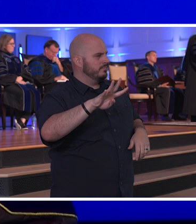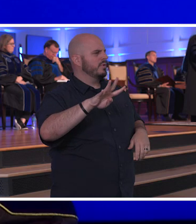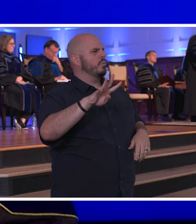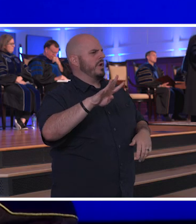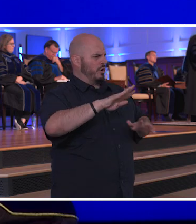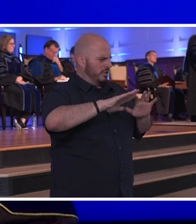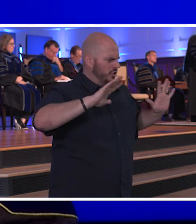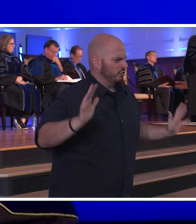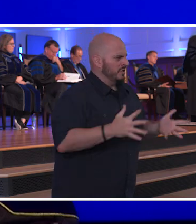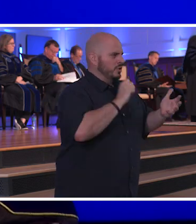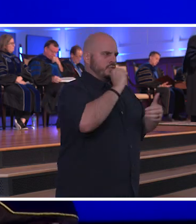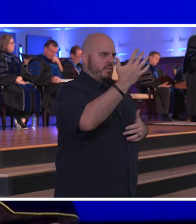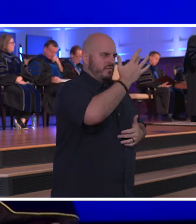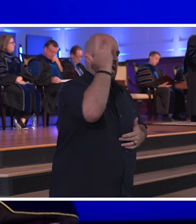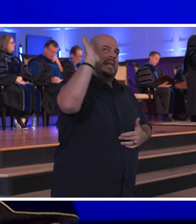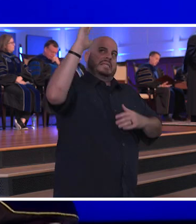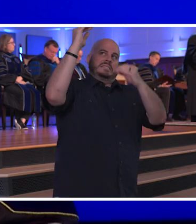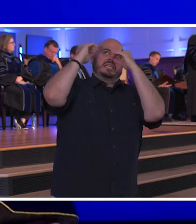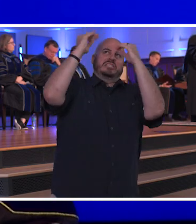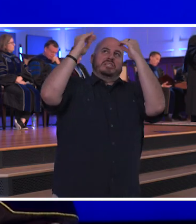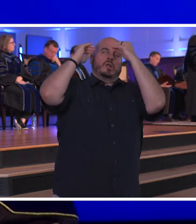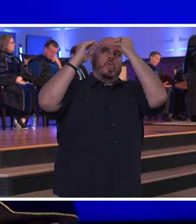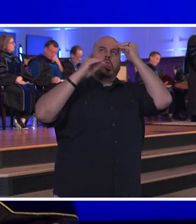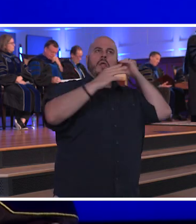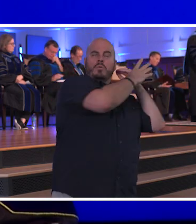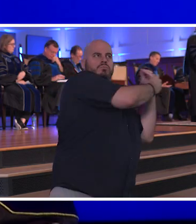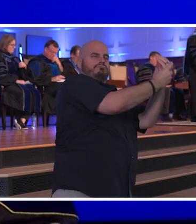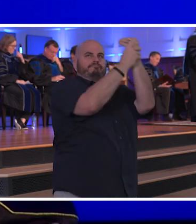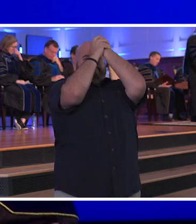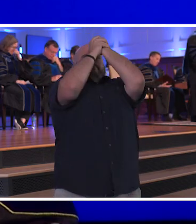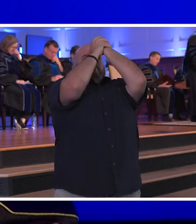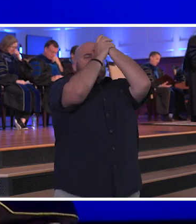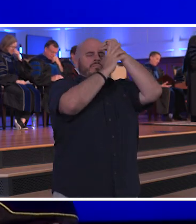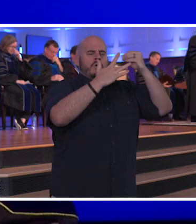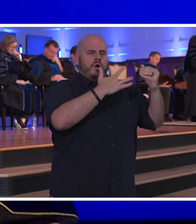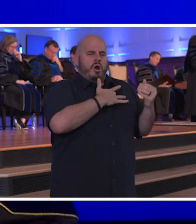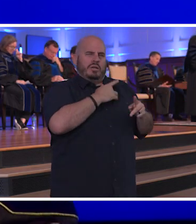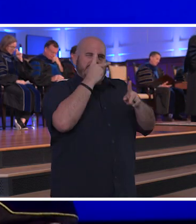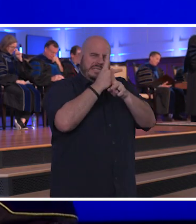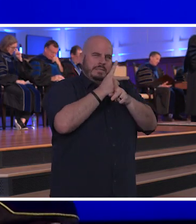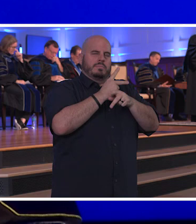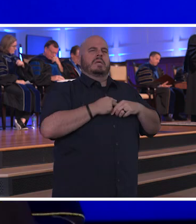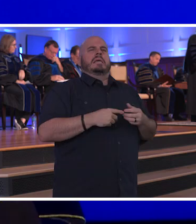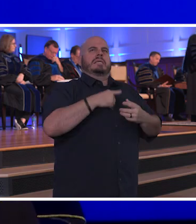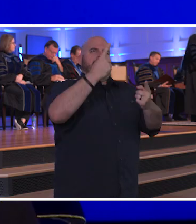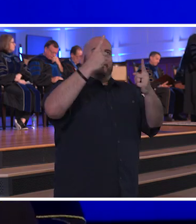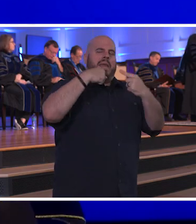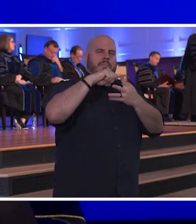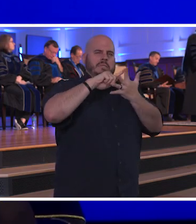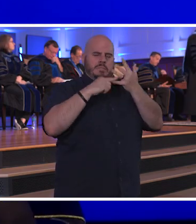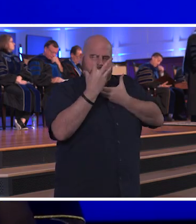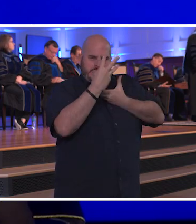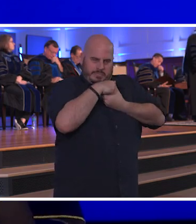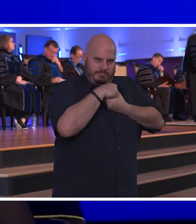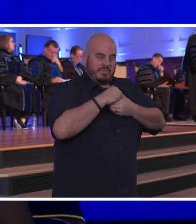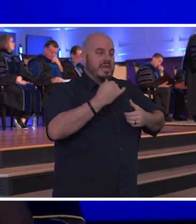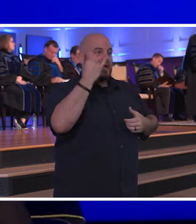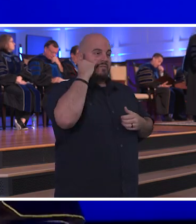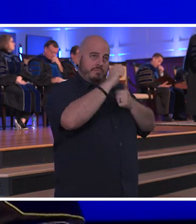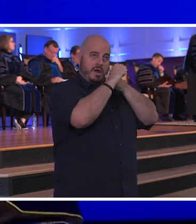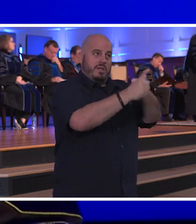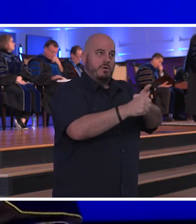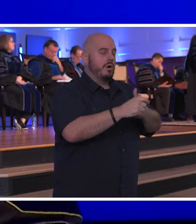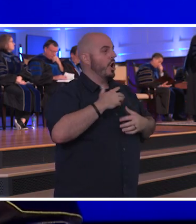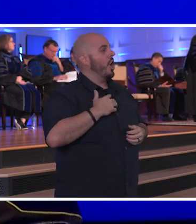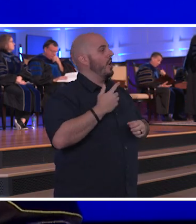Lord's teachings, but to let our hearts keep his commandments. Verse 1, we're told if we do, our days will be extended and